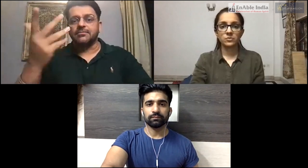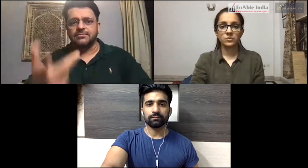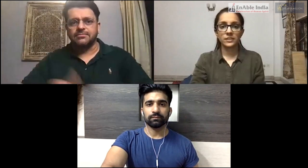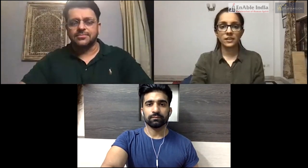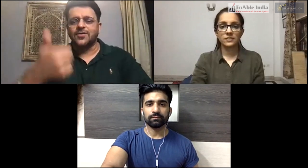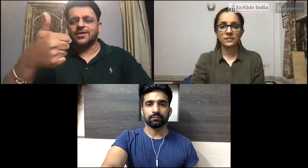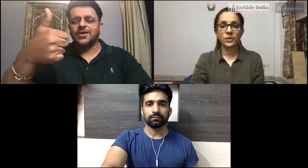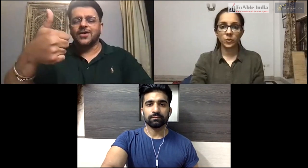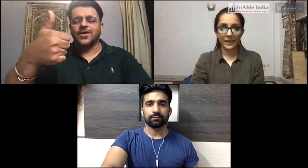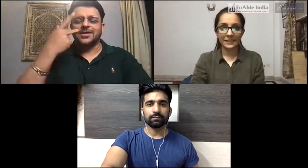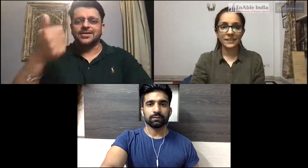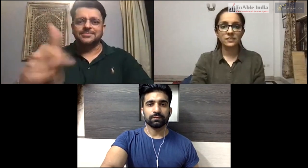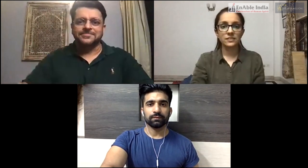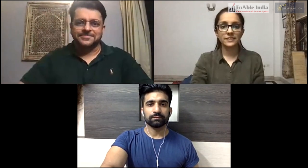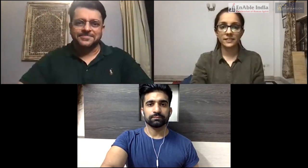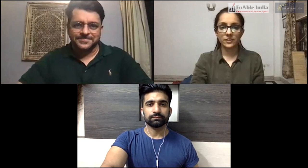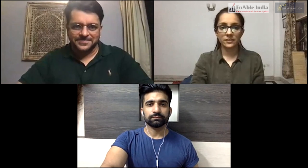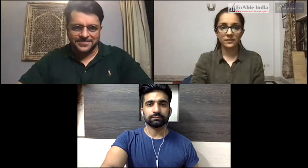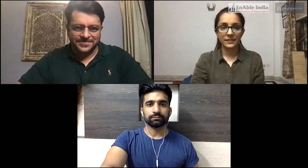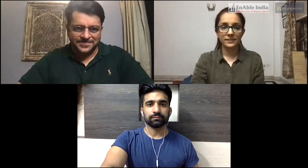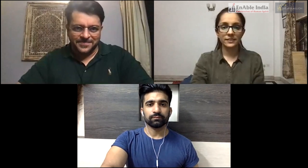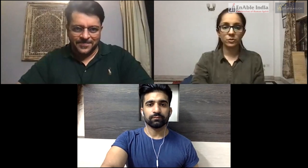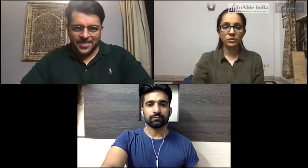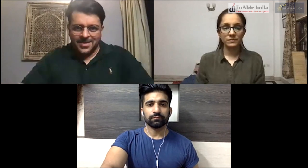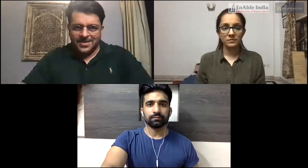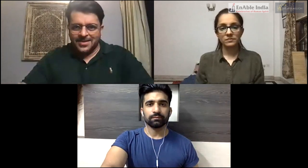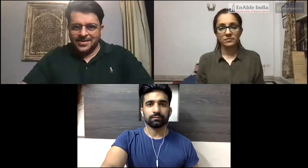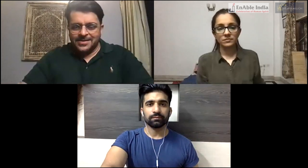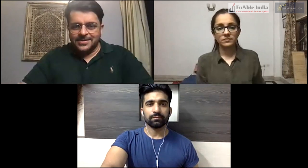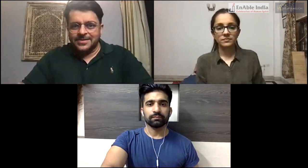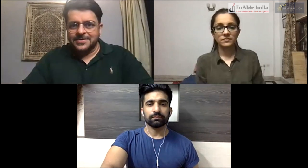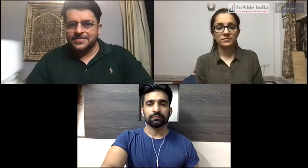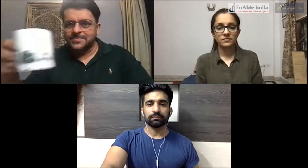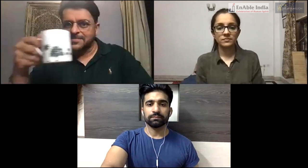Okay, we can't. Okay, you can click. Great, great, great. I can see the poll.